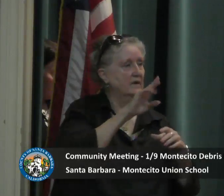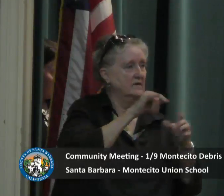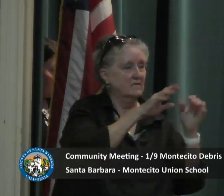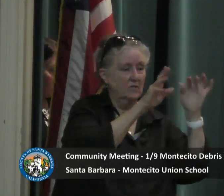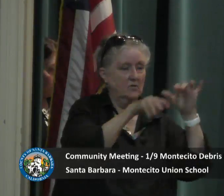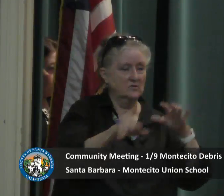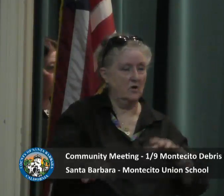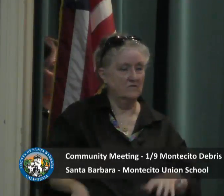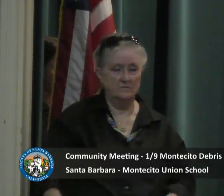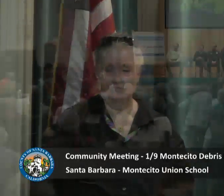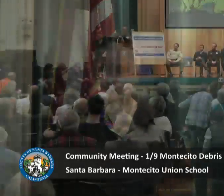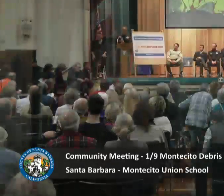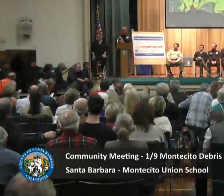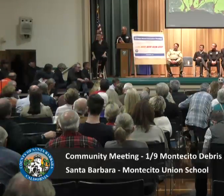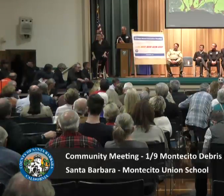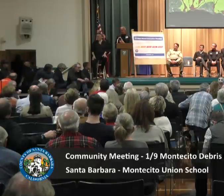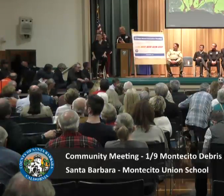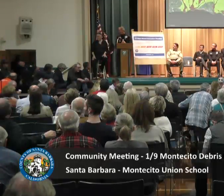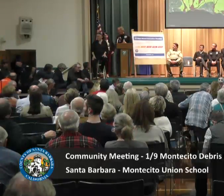slopes.